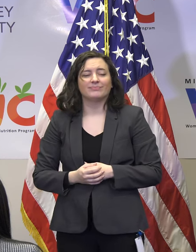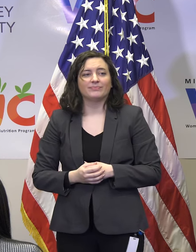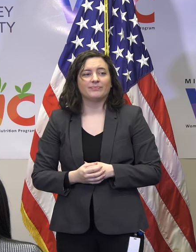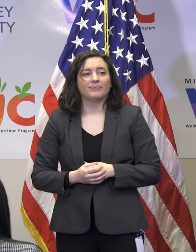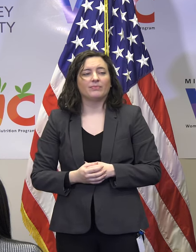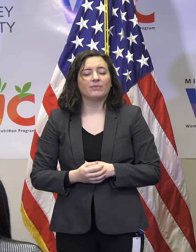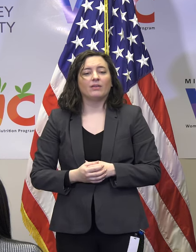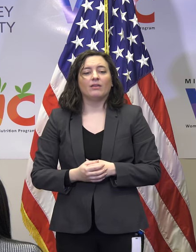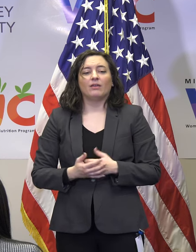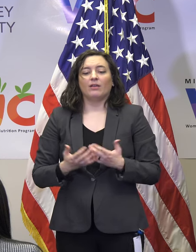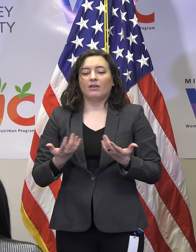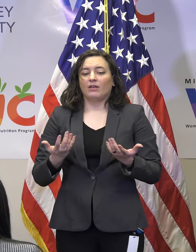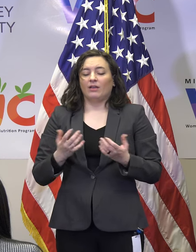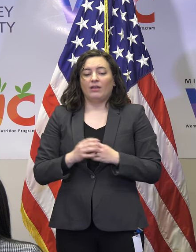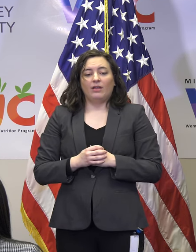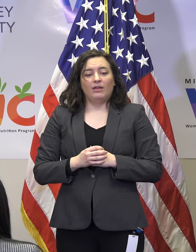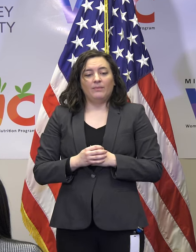is